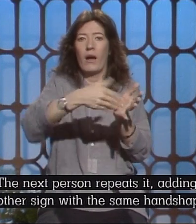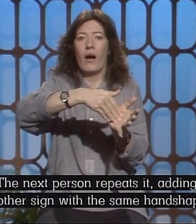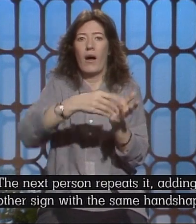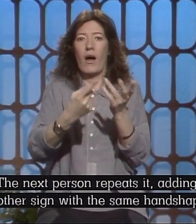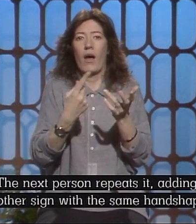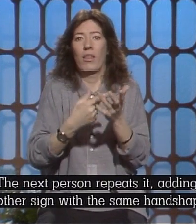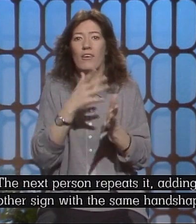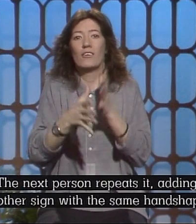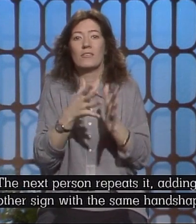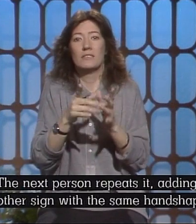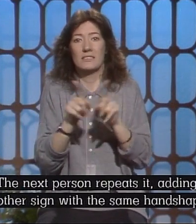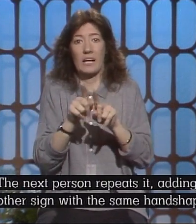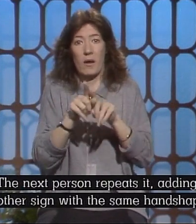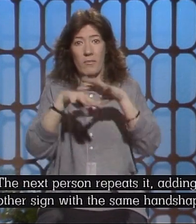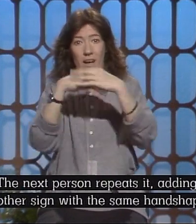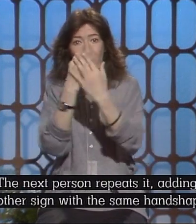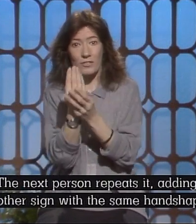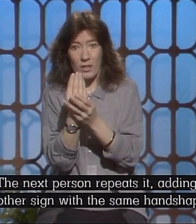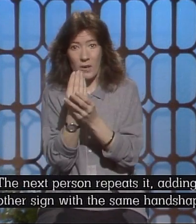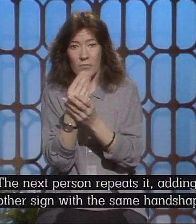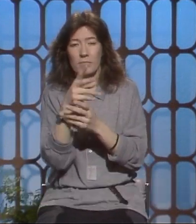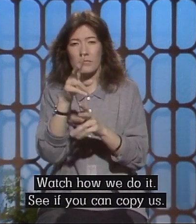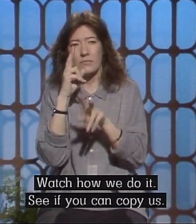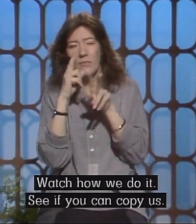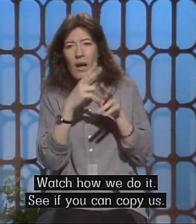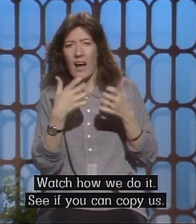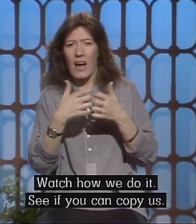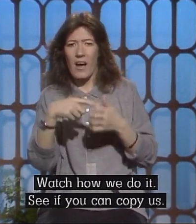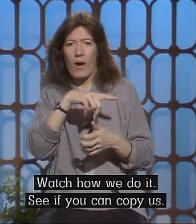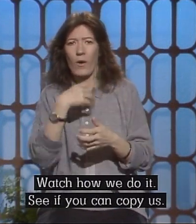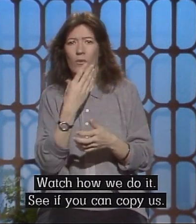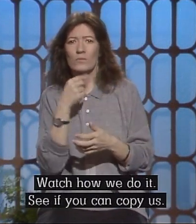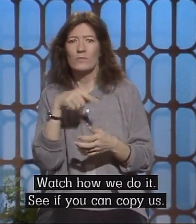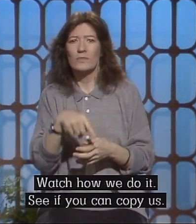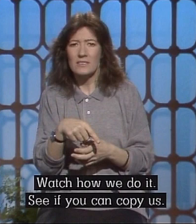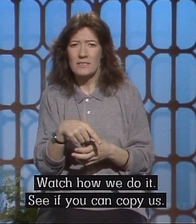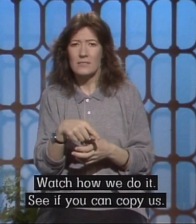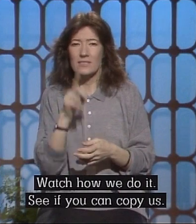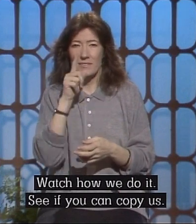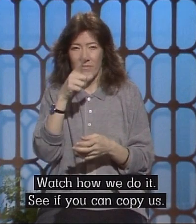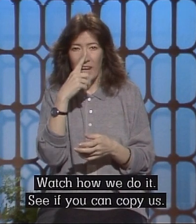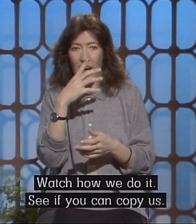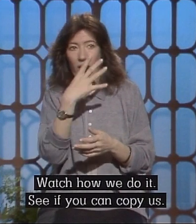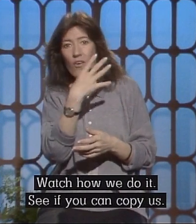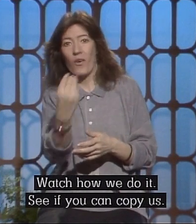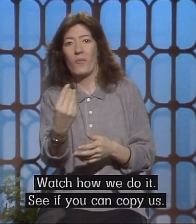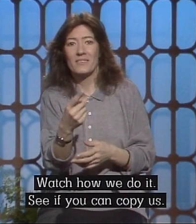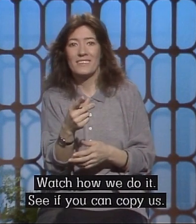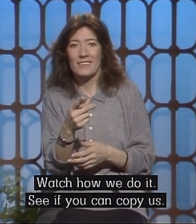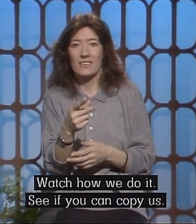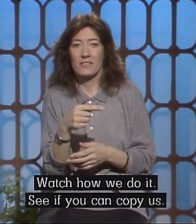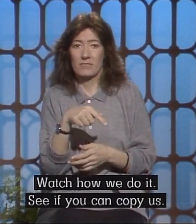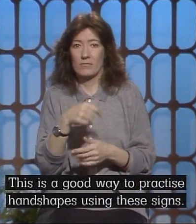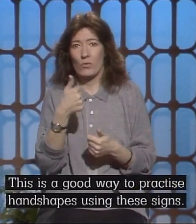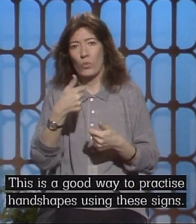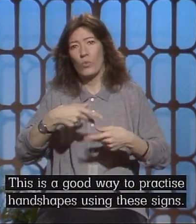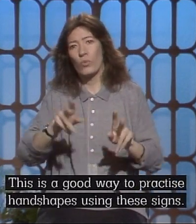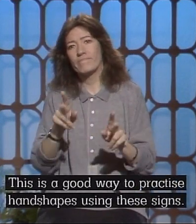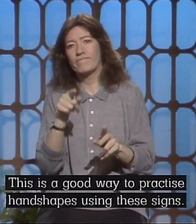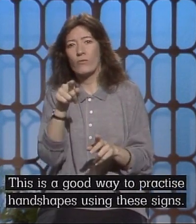sign using the same handshape. Watch how we do it and see if you can copy us. This is a good